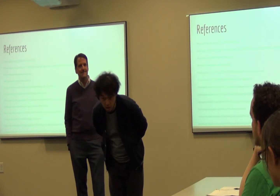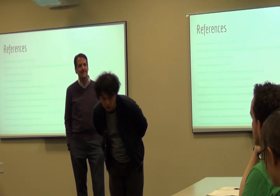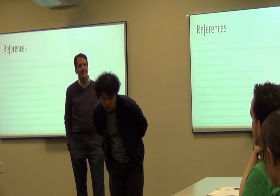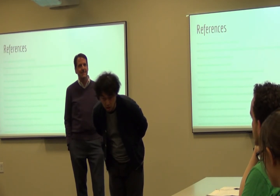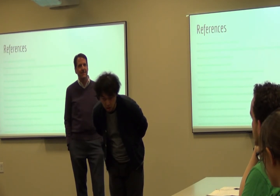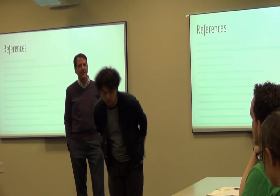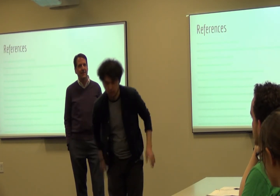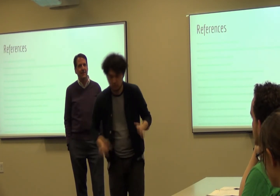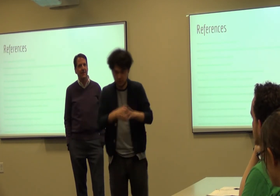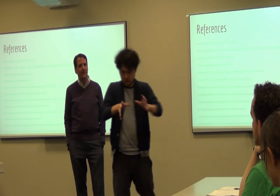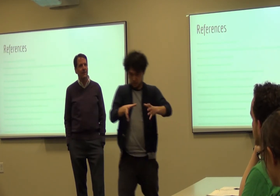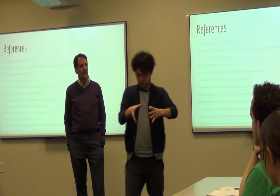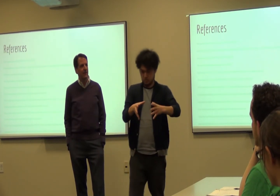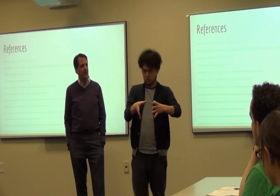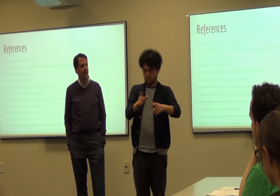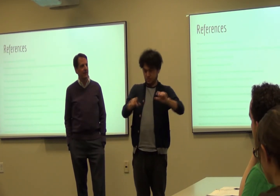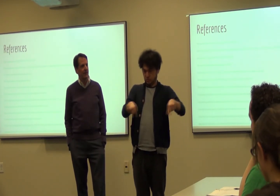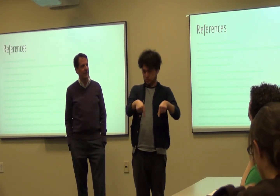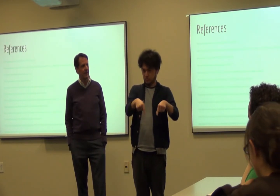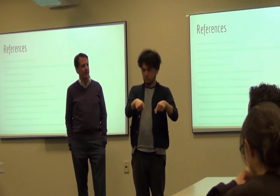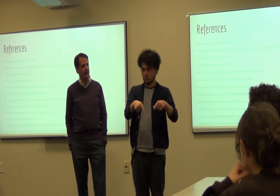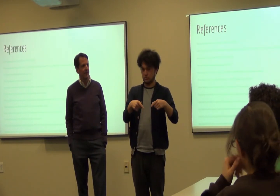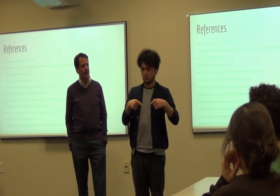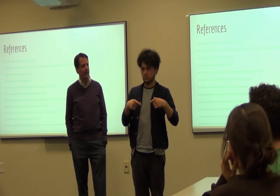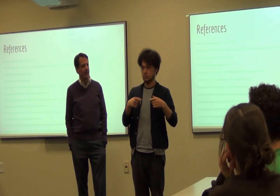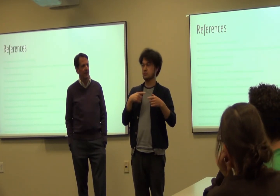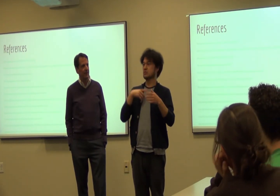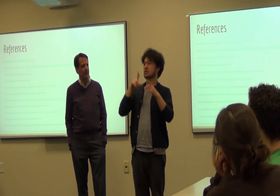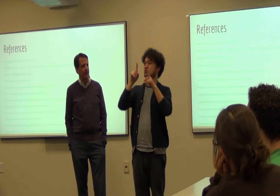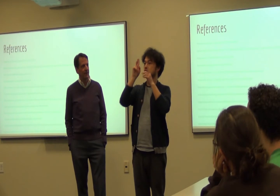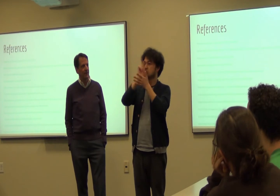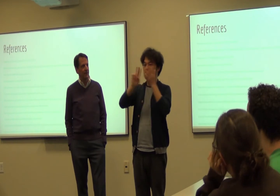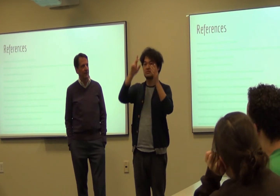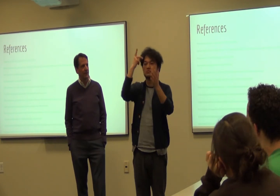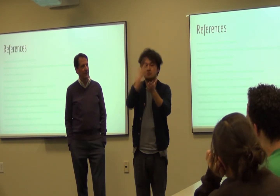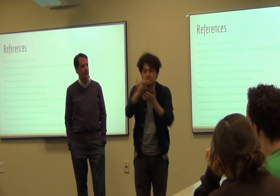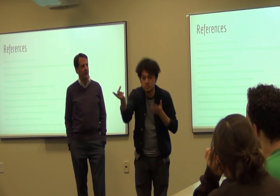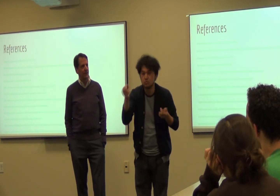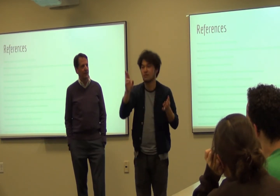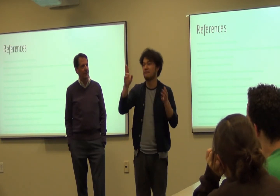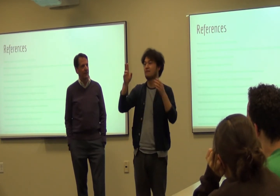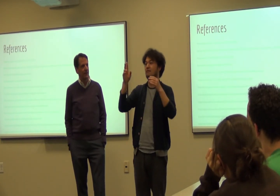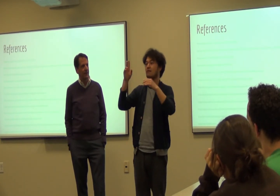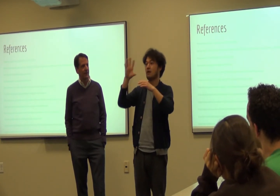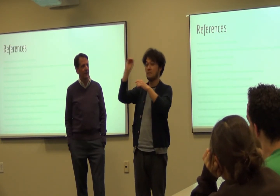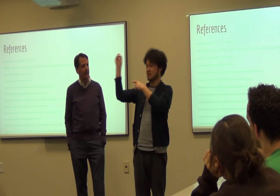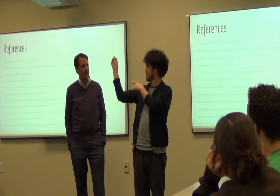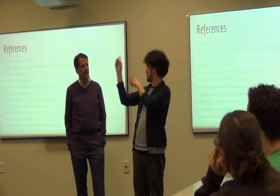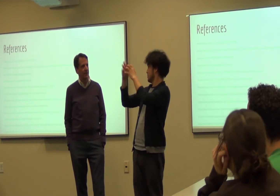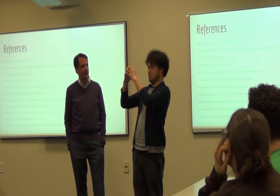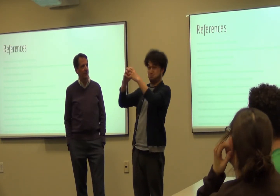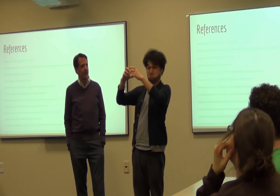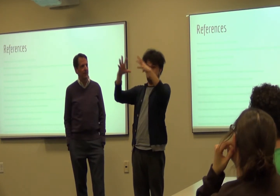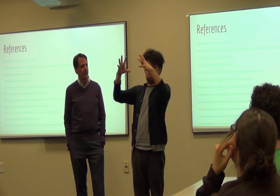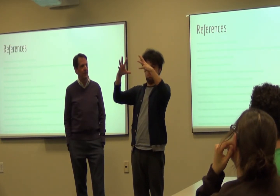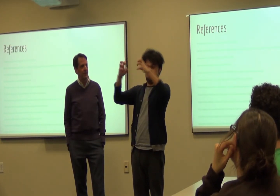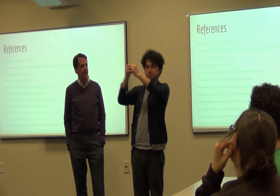you haven't gotten a job yet, so for those people, you know, it would be kind of like that, like, oh, or you weren't able to